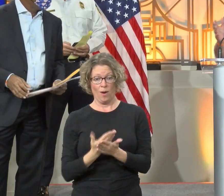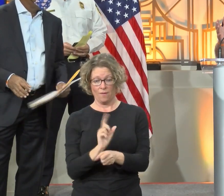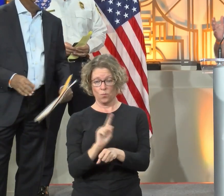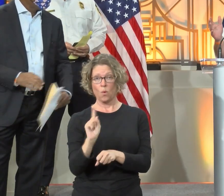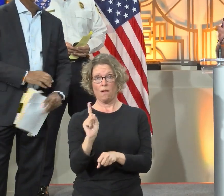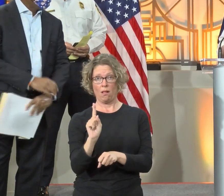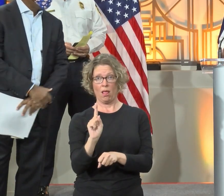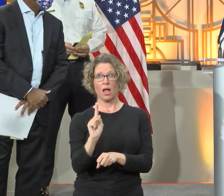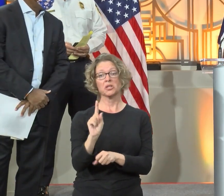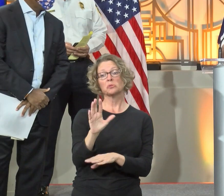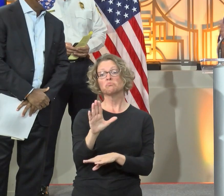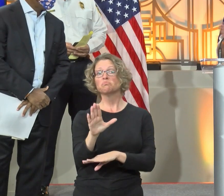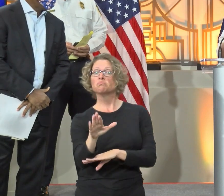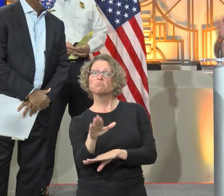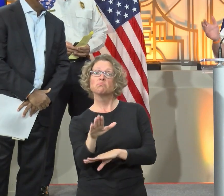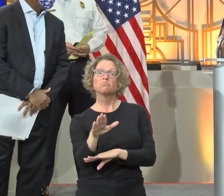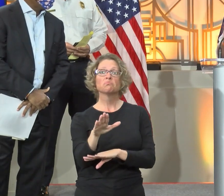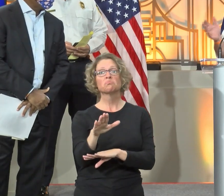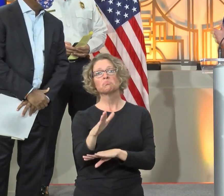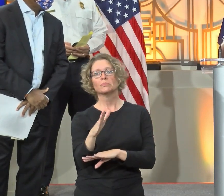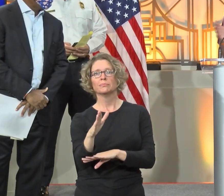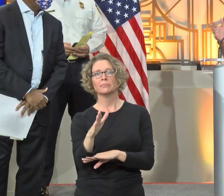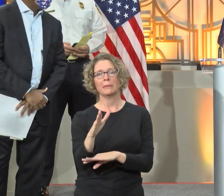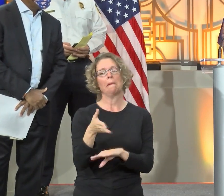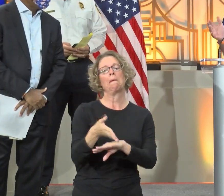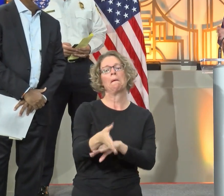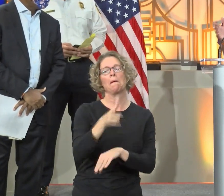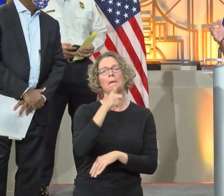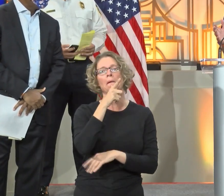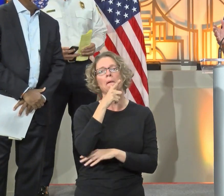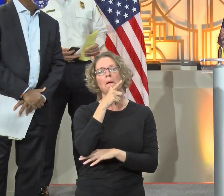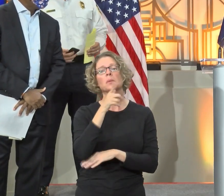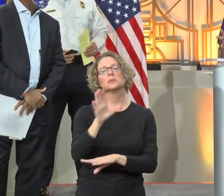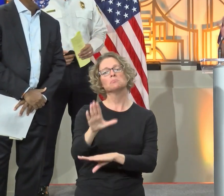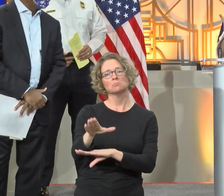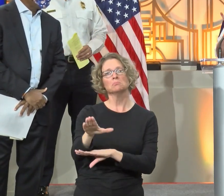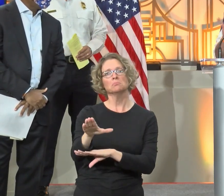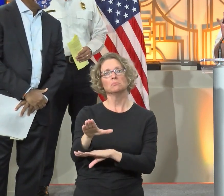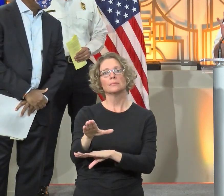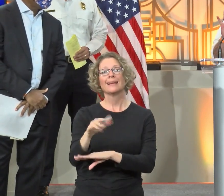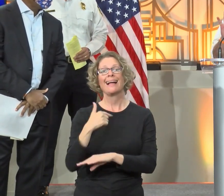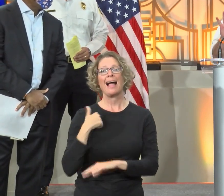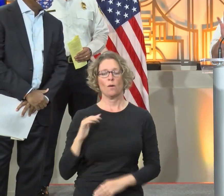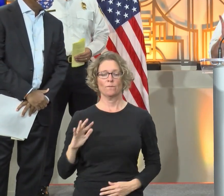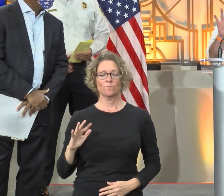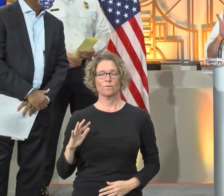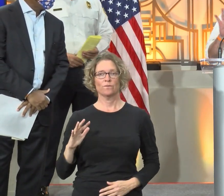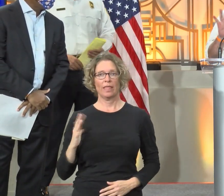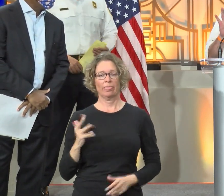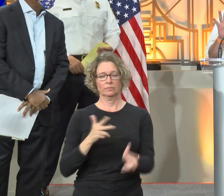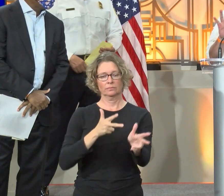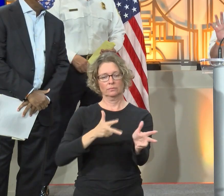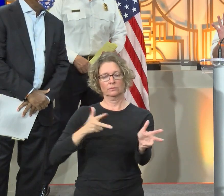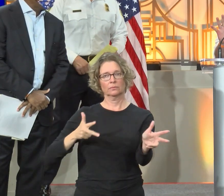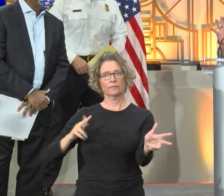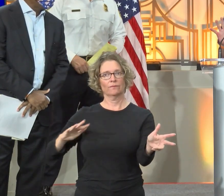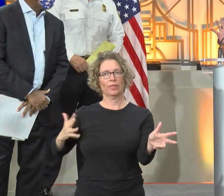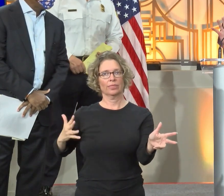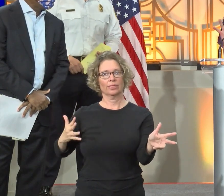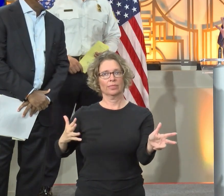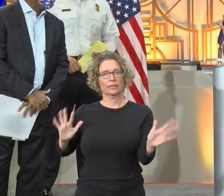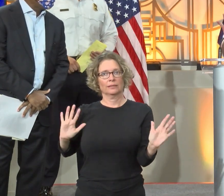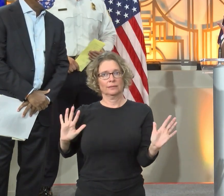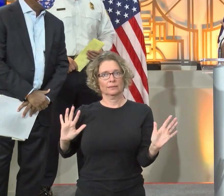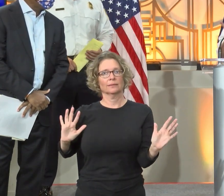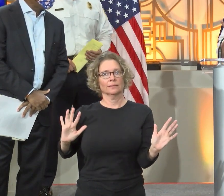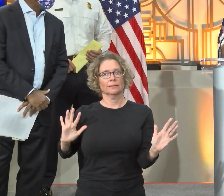so midday, maybe a little bit late for lunch. But, you know, midday, I was the fifth car. Mine was the fifth car in line.